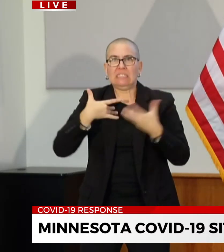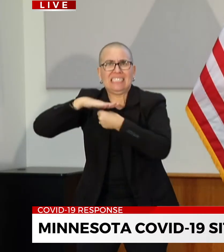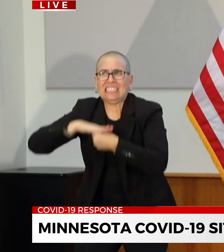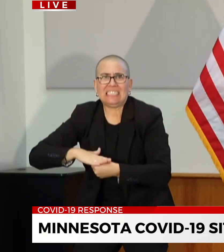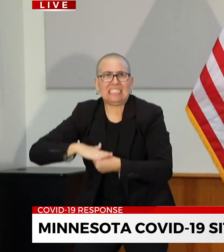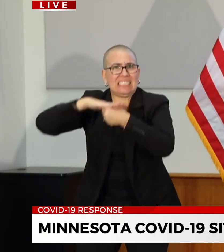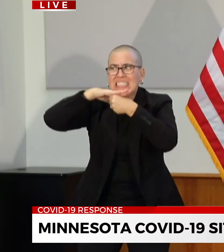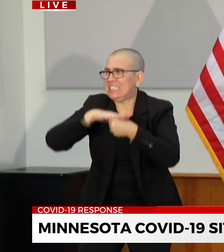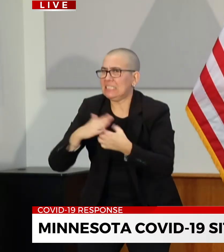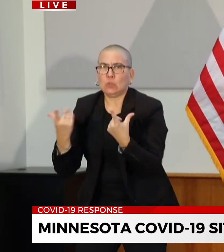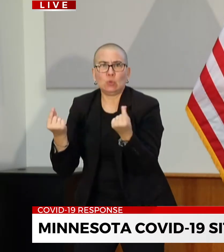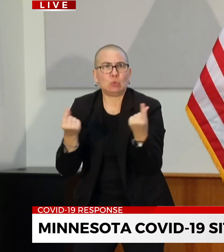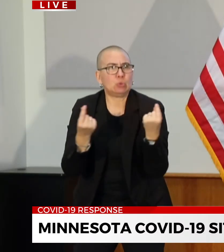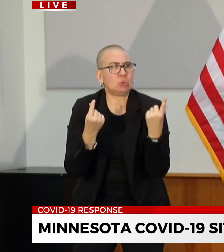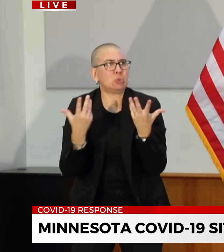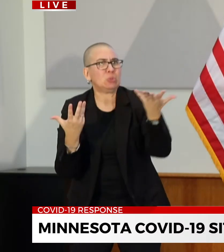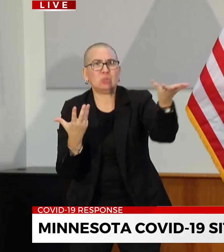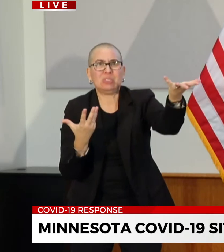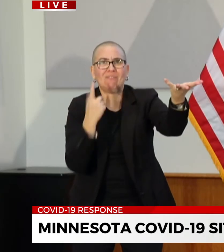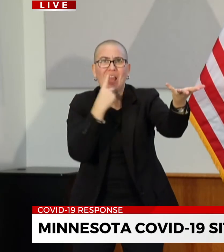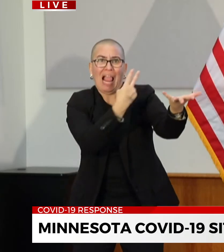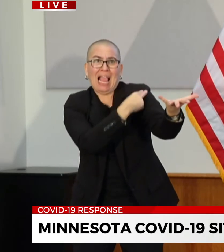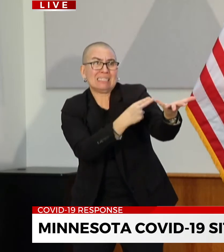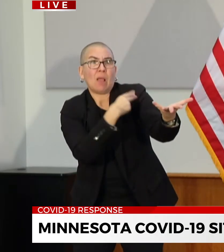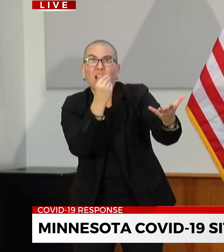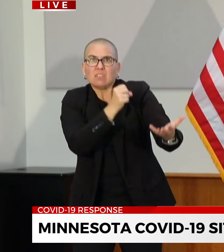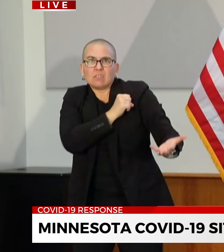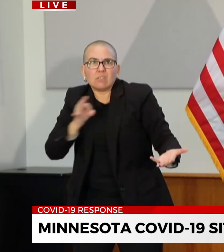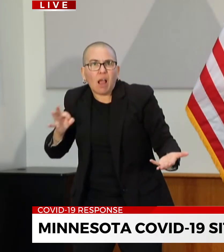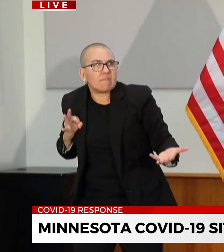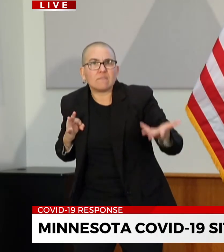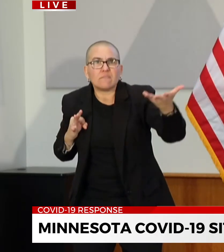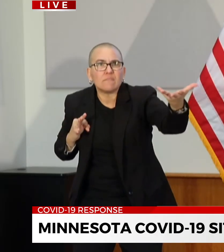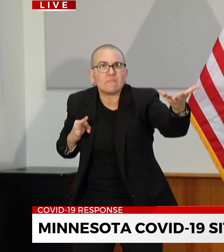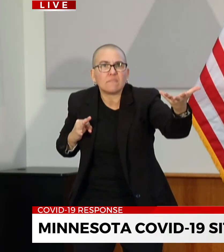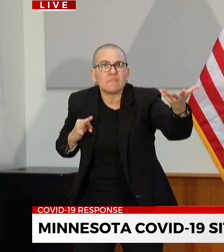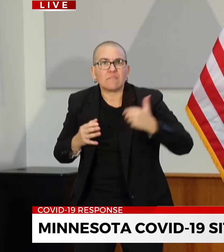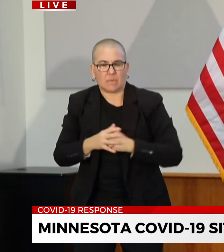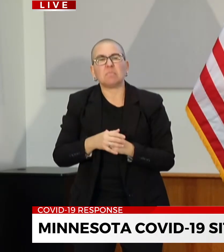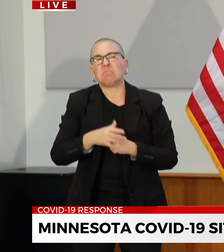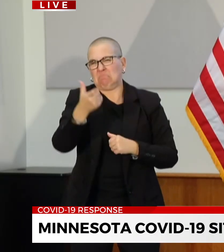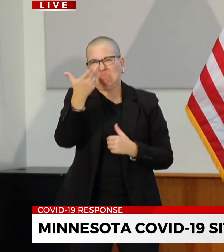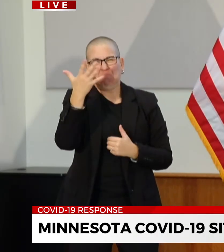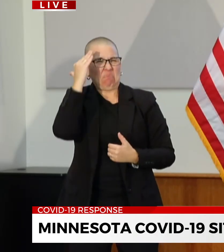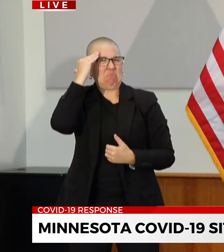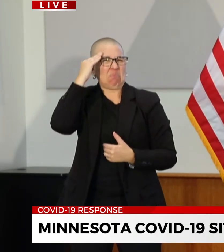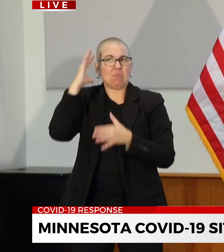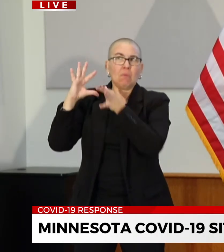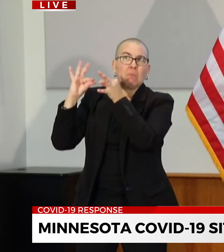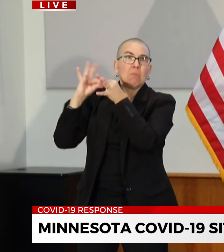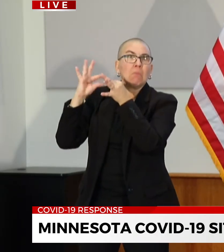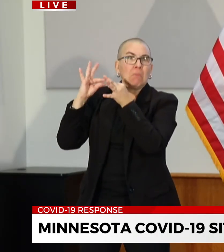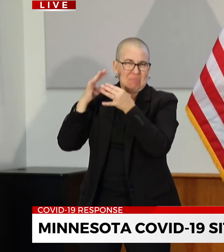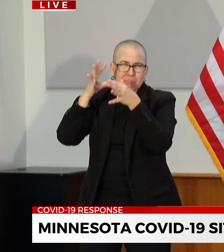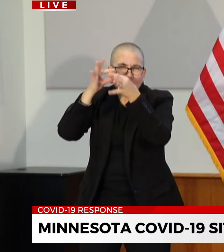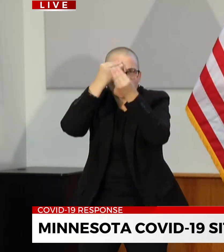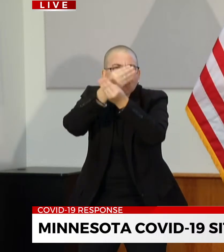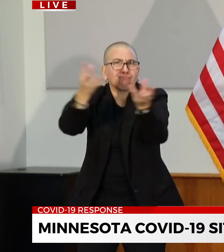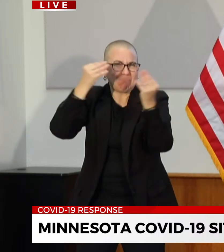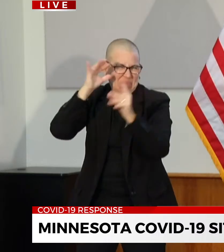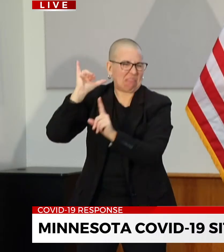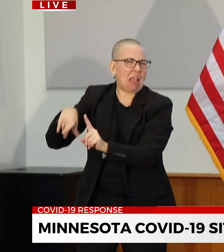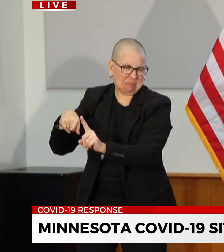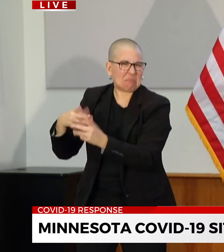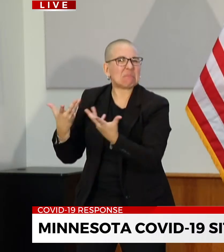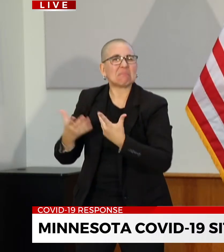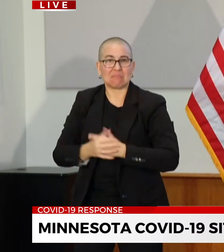as we've heard from leaders in recent days. At the beginning of November, the percentage of